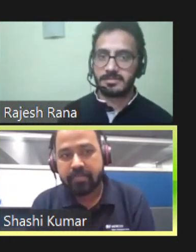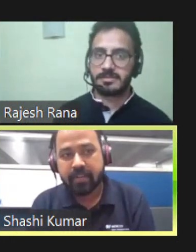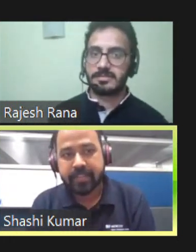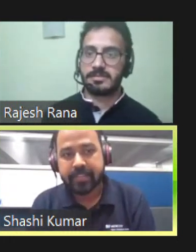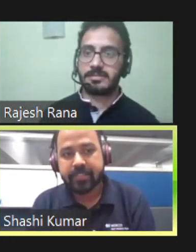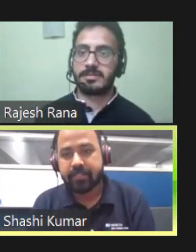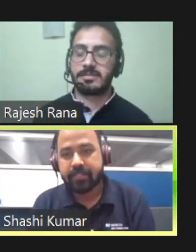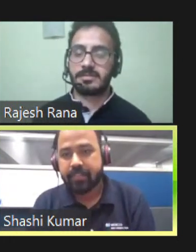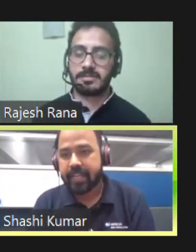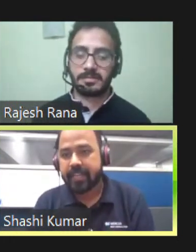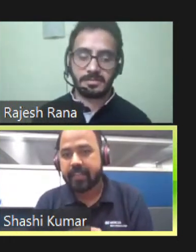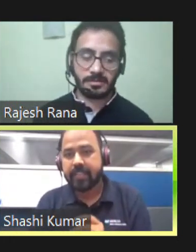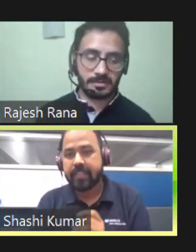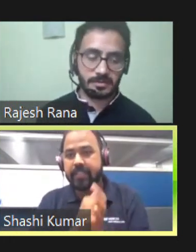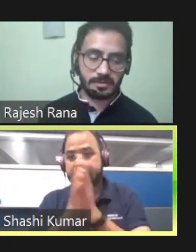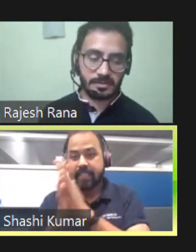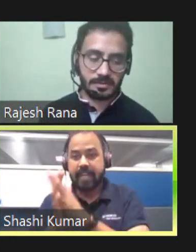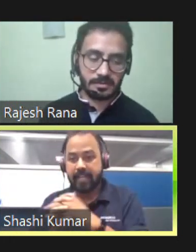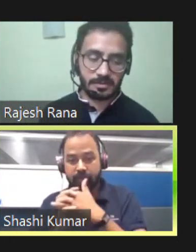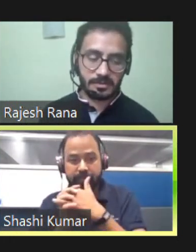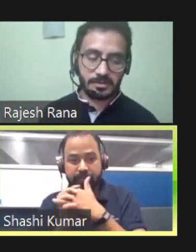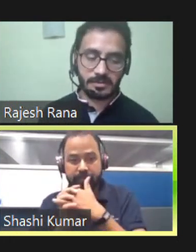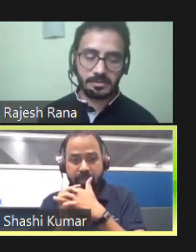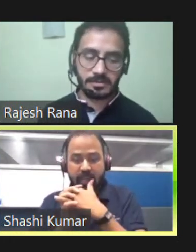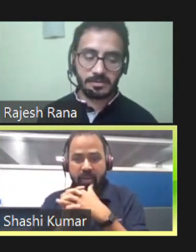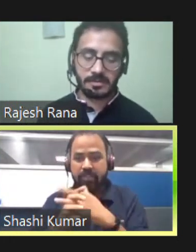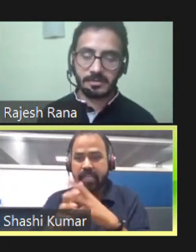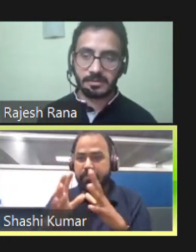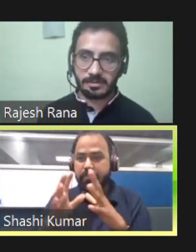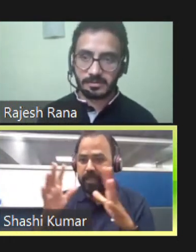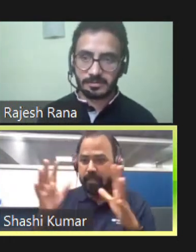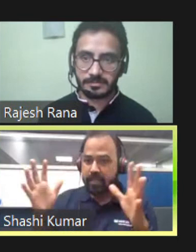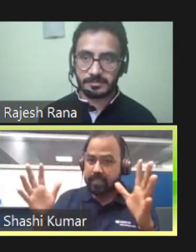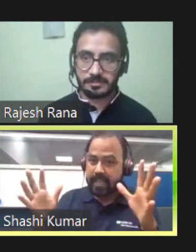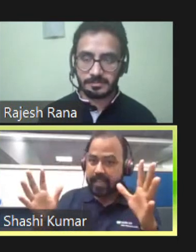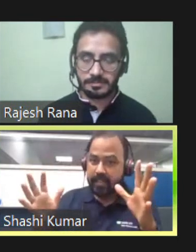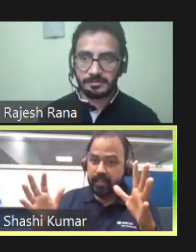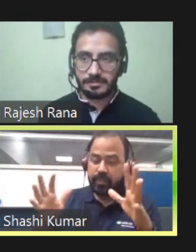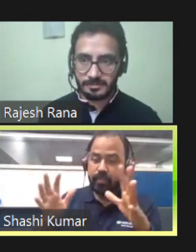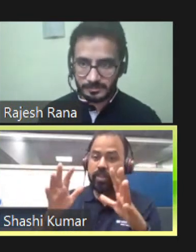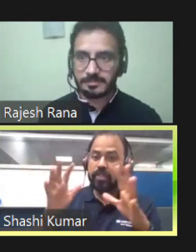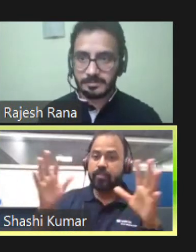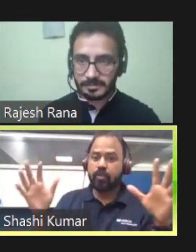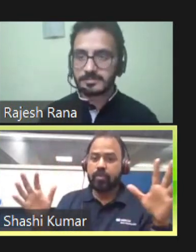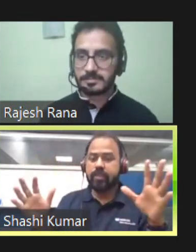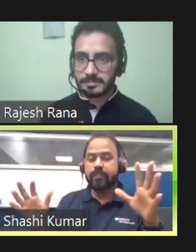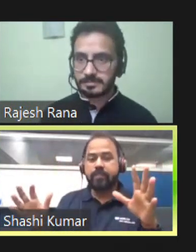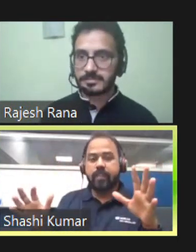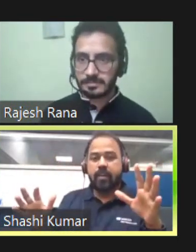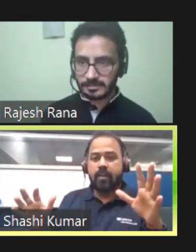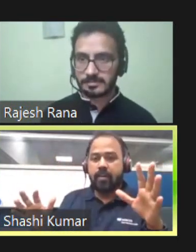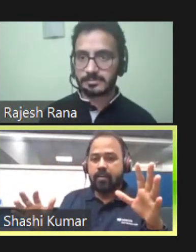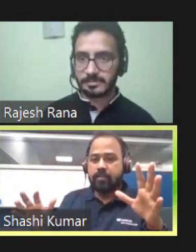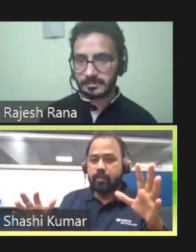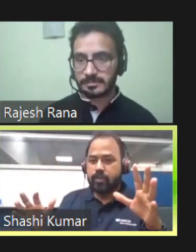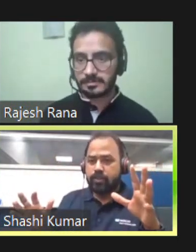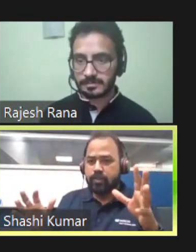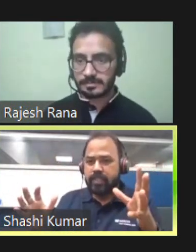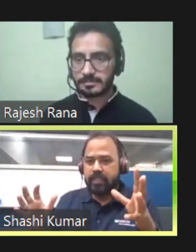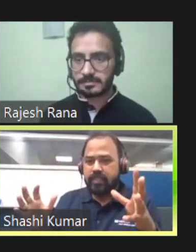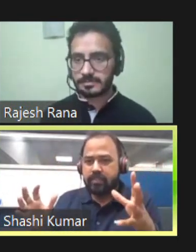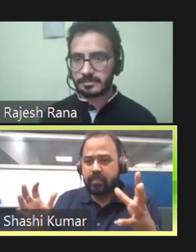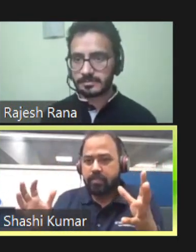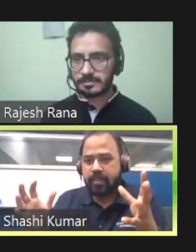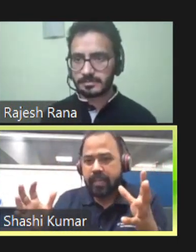for alphabets, right? In Indian sign language, now we have multiple sign languages across the world. So you